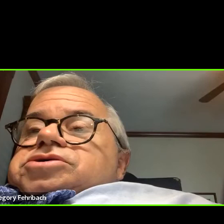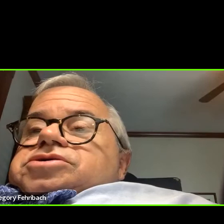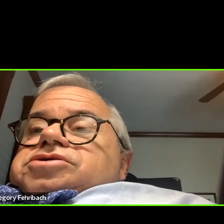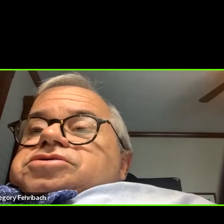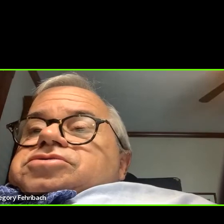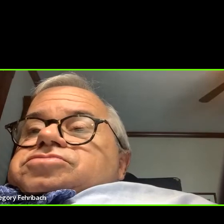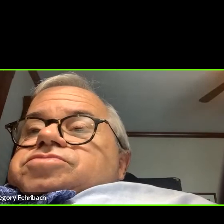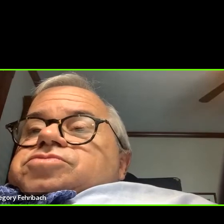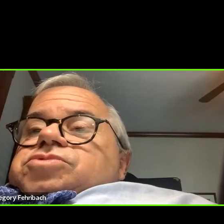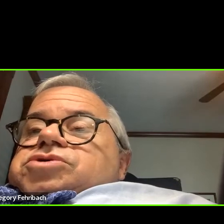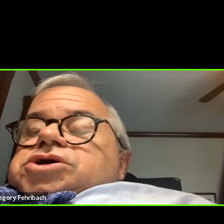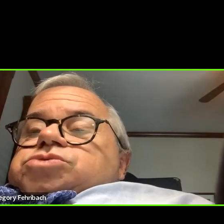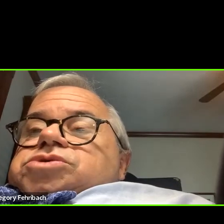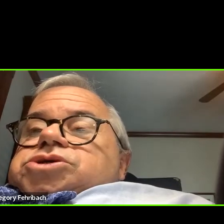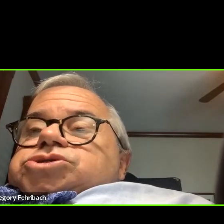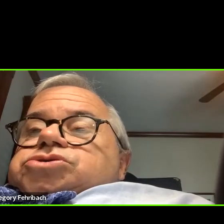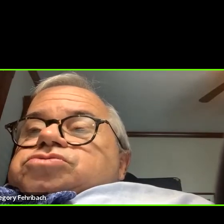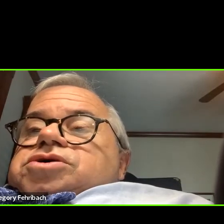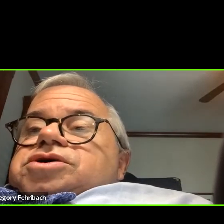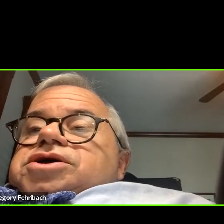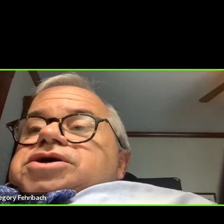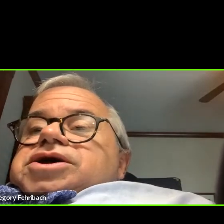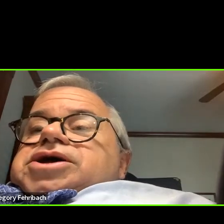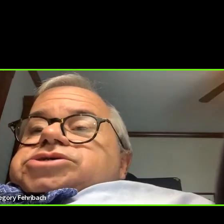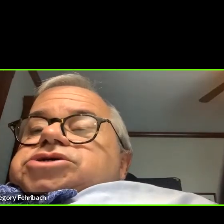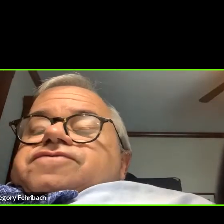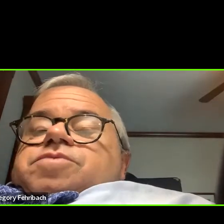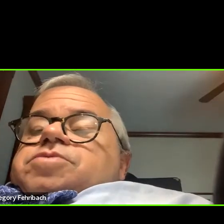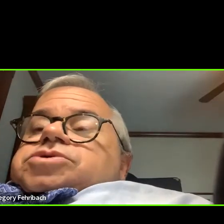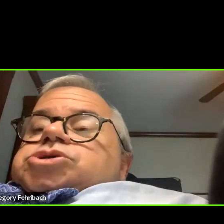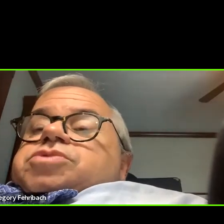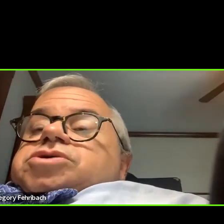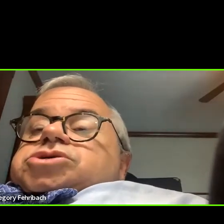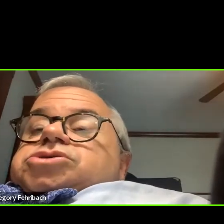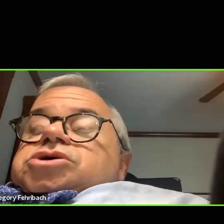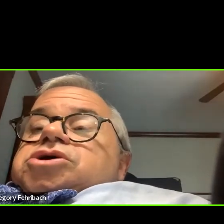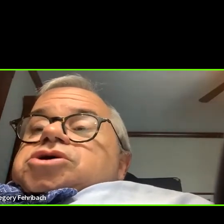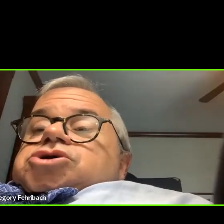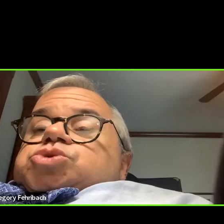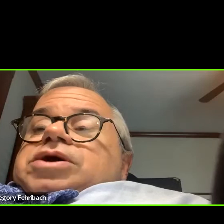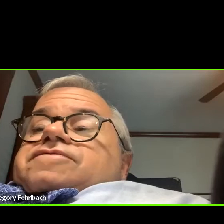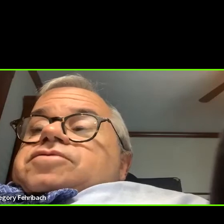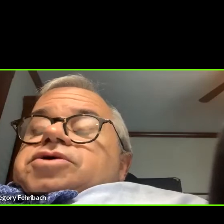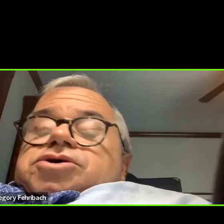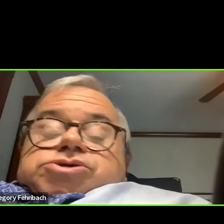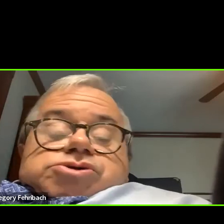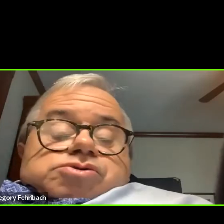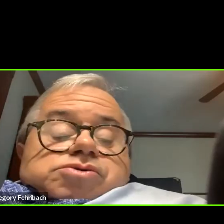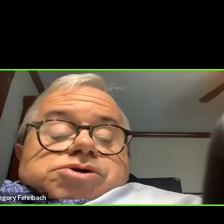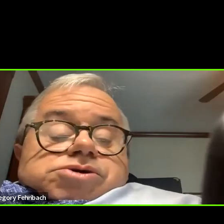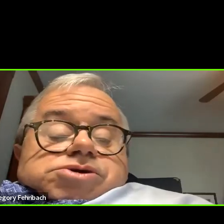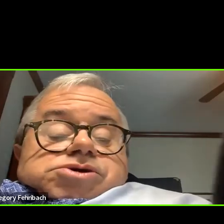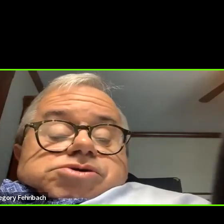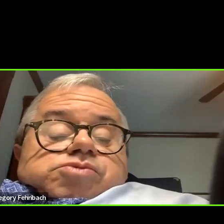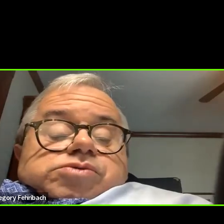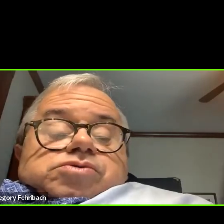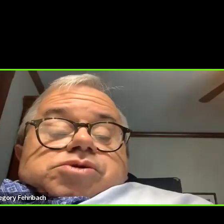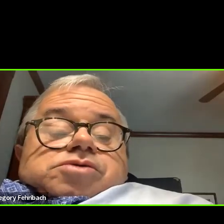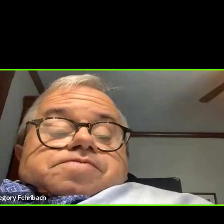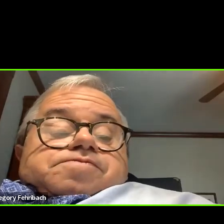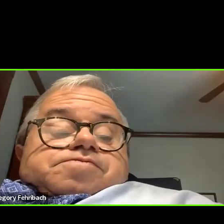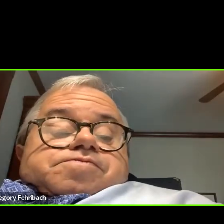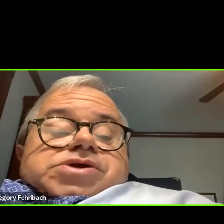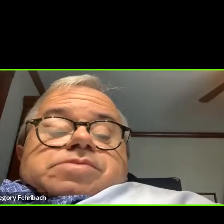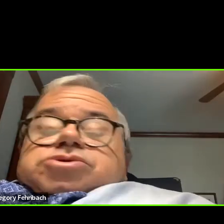space as it relates to access for people with disabilities and travel. So we